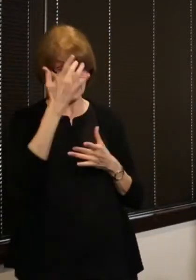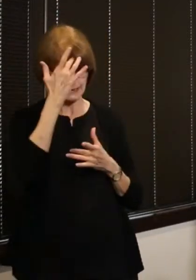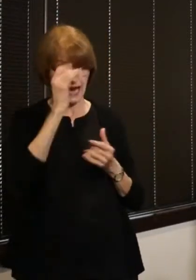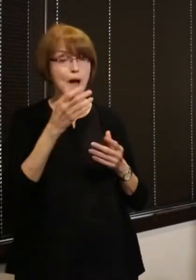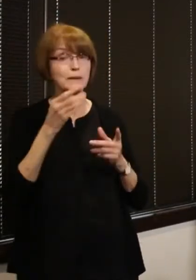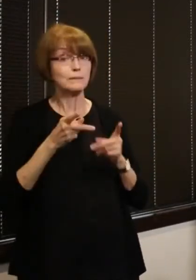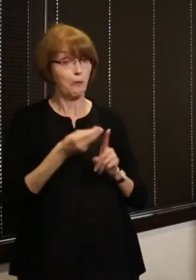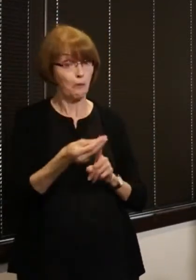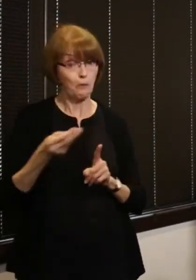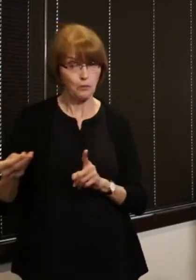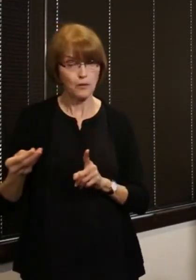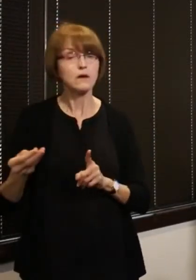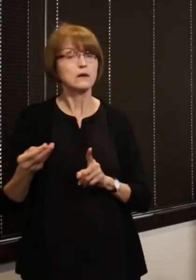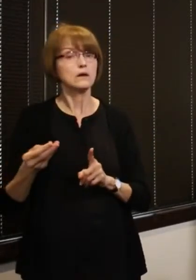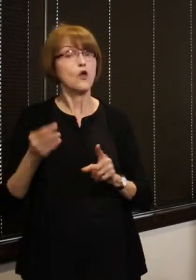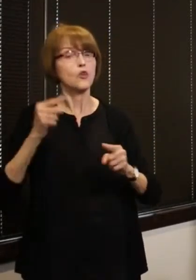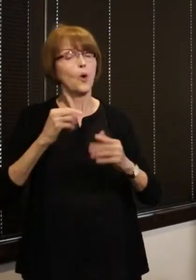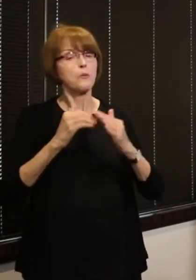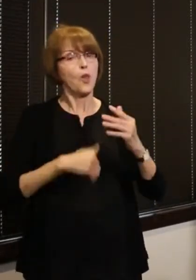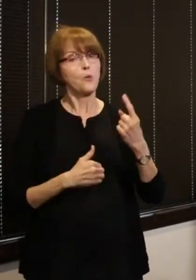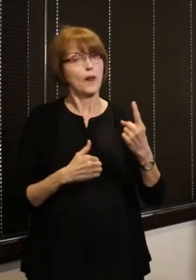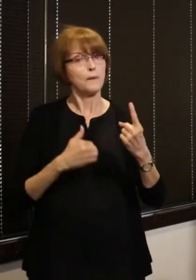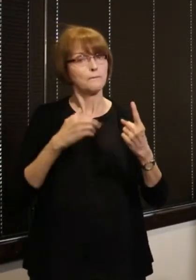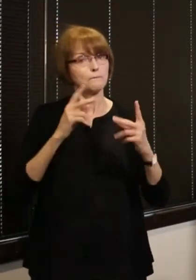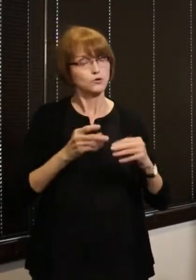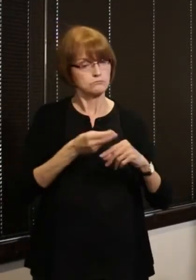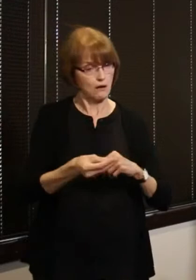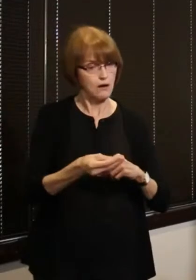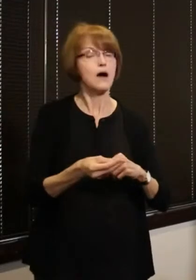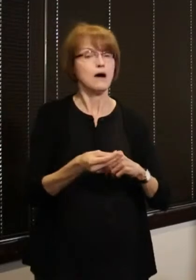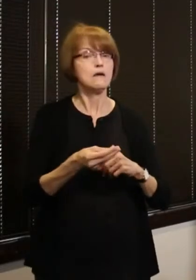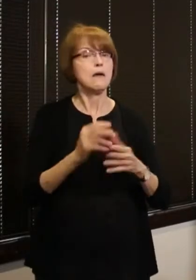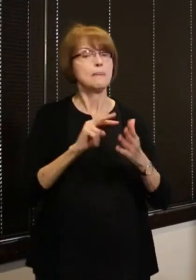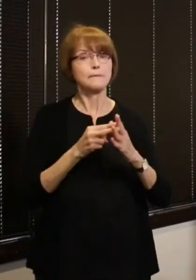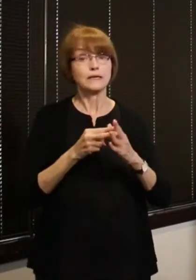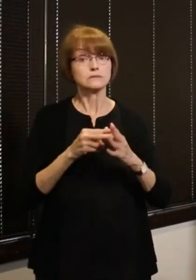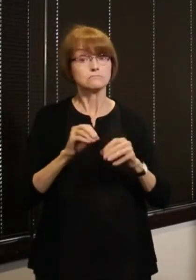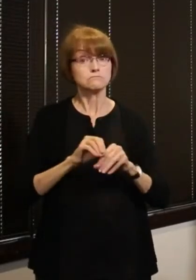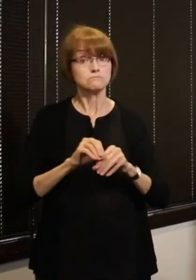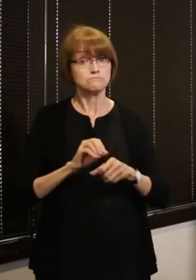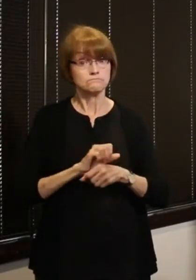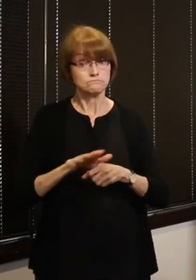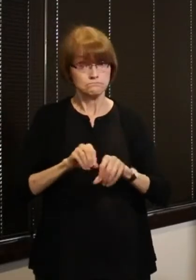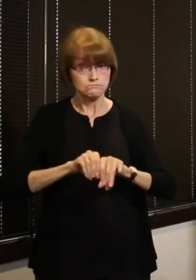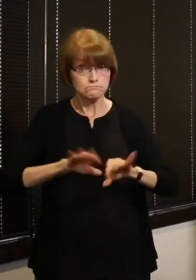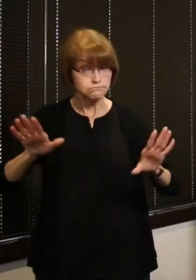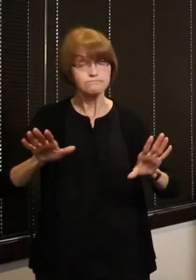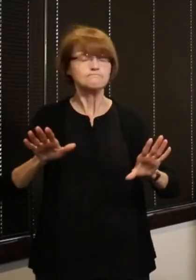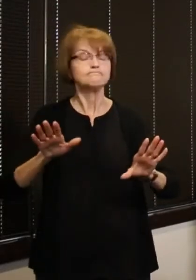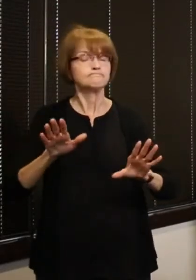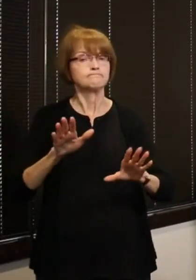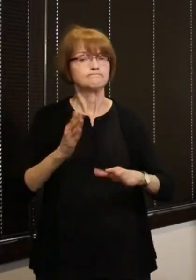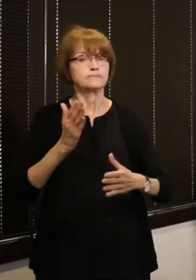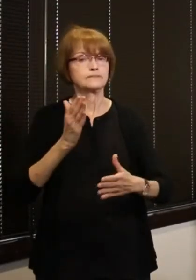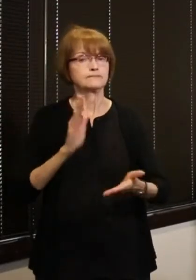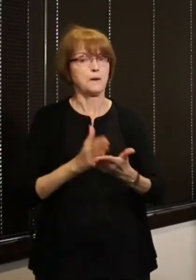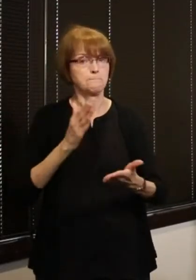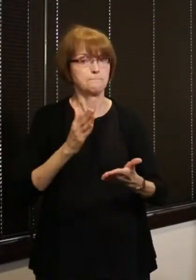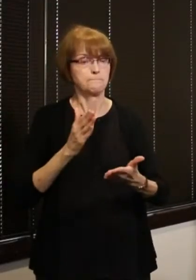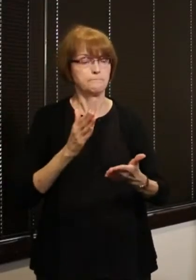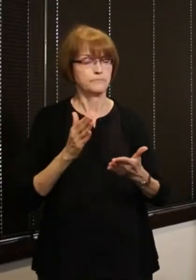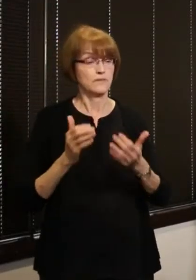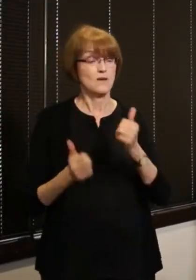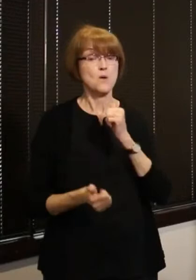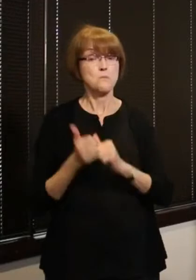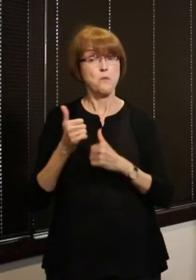1. If it's below 1, then we've interrupted transmission. Most of our counties here are above